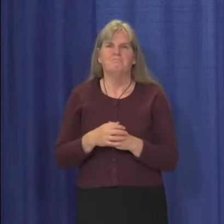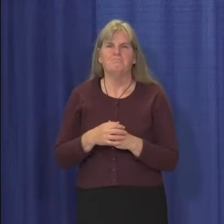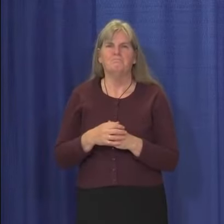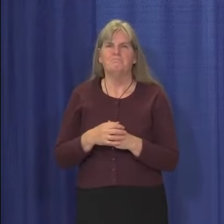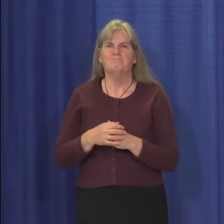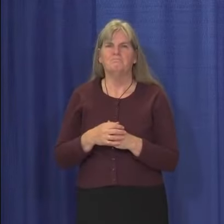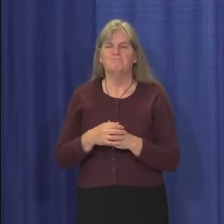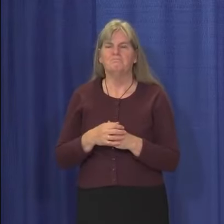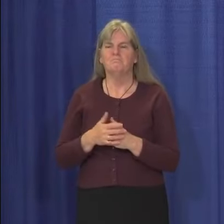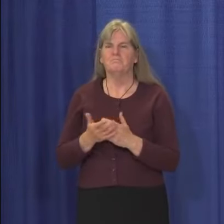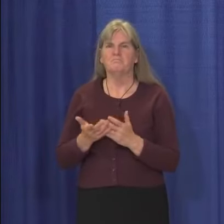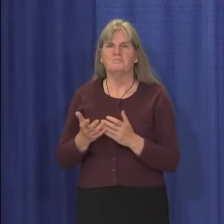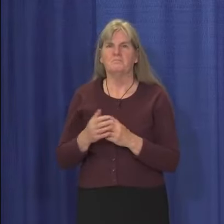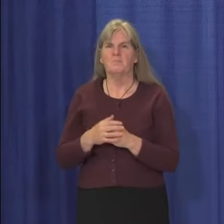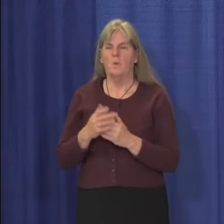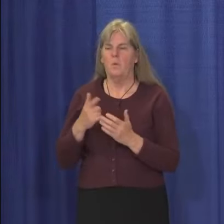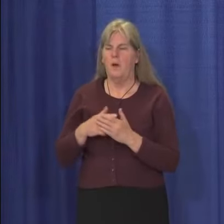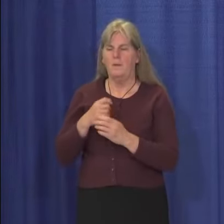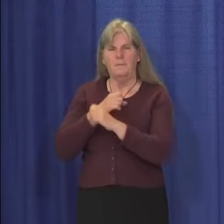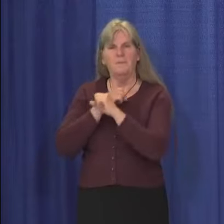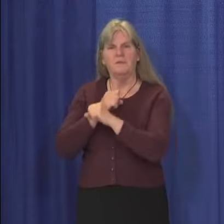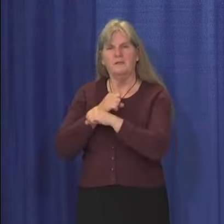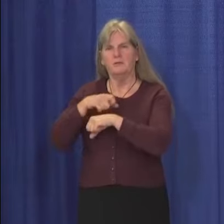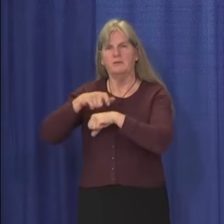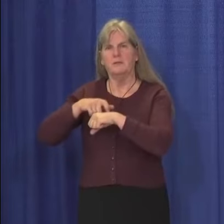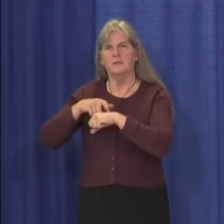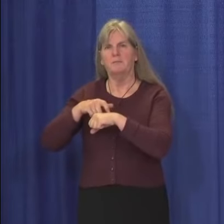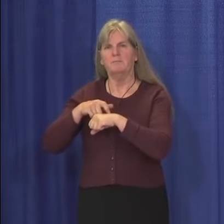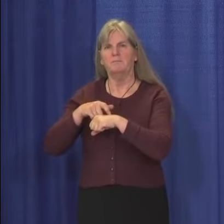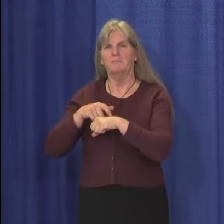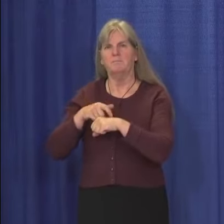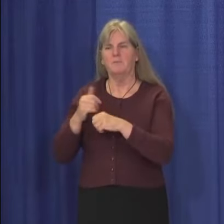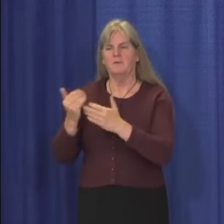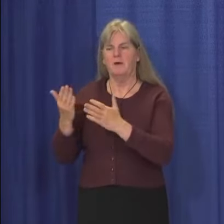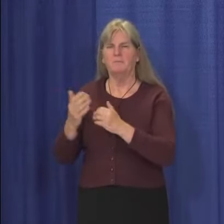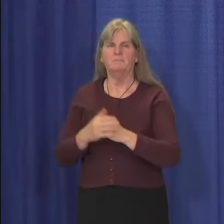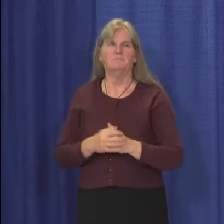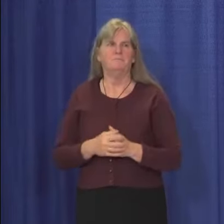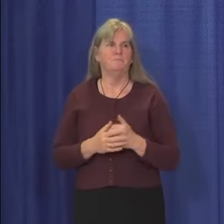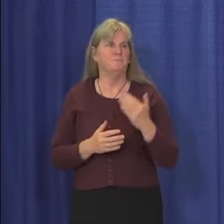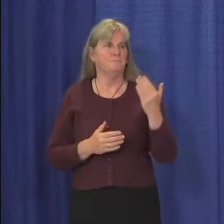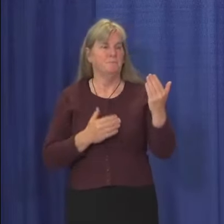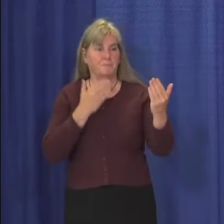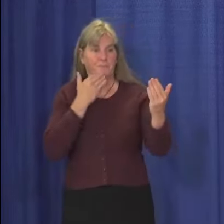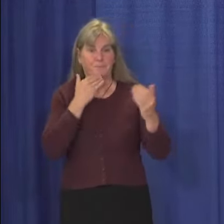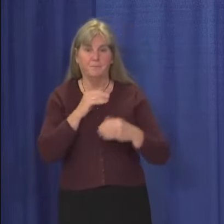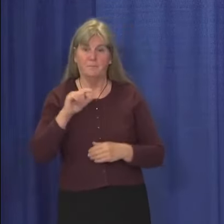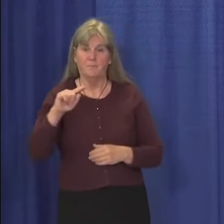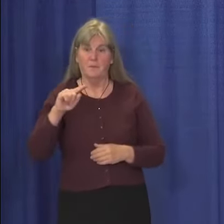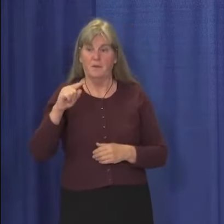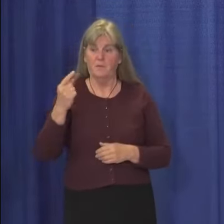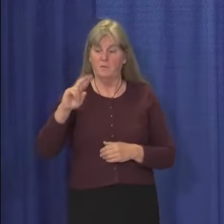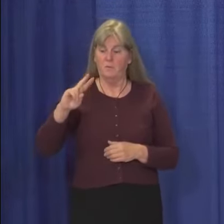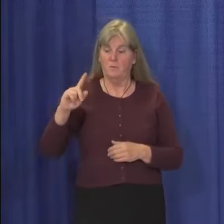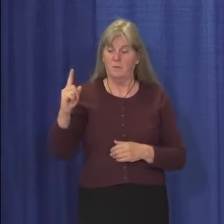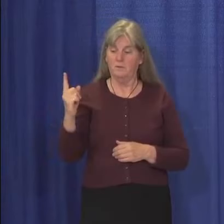doses give us reliable immunity for? Thank you. Avez-vous une autre question,